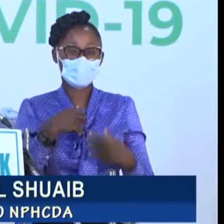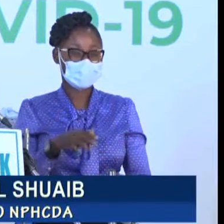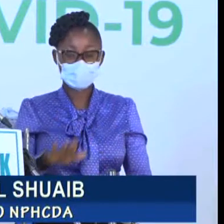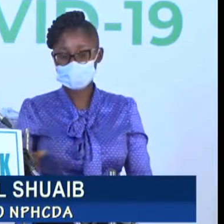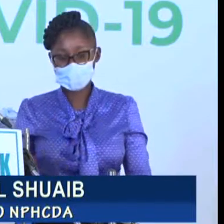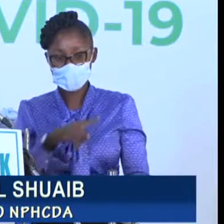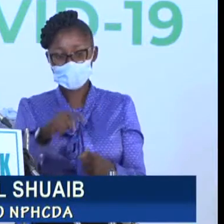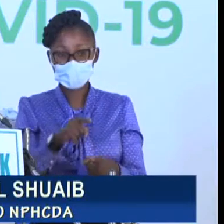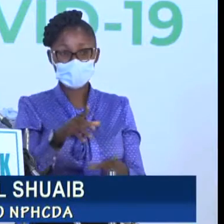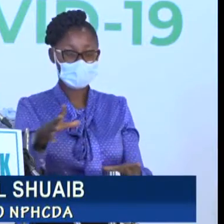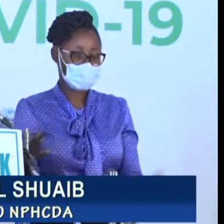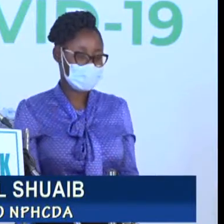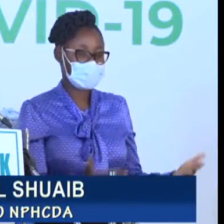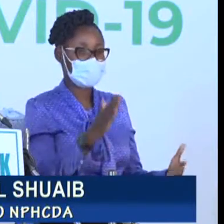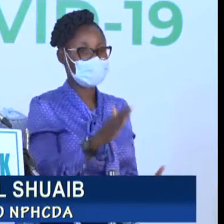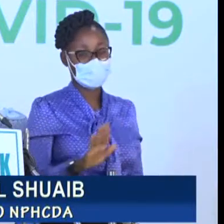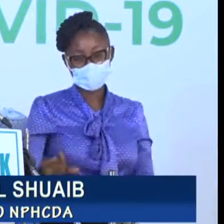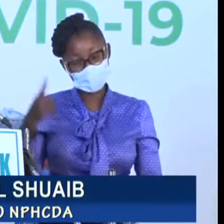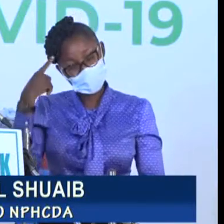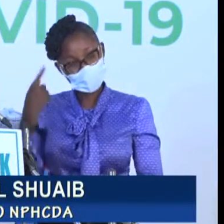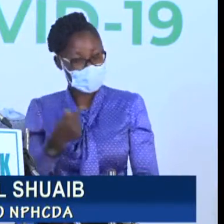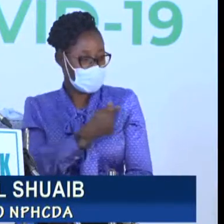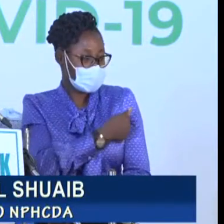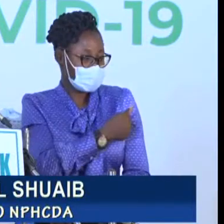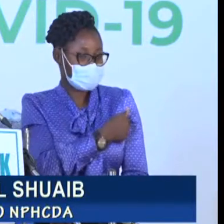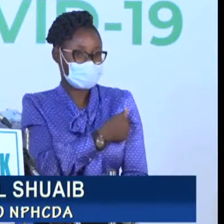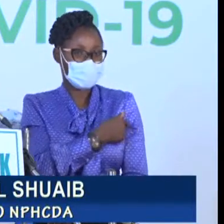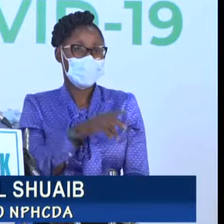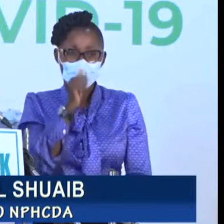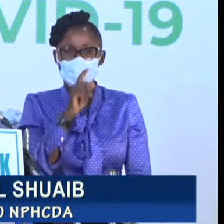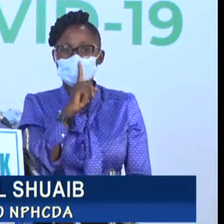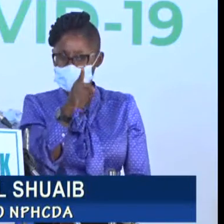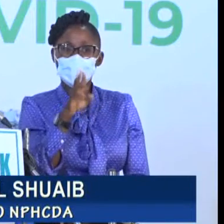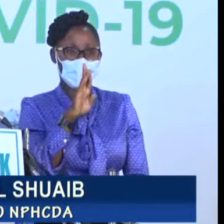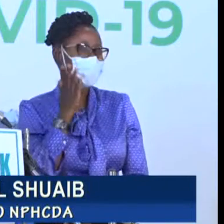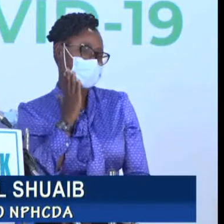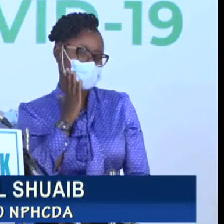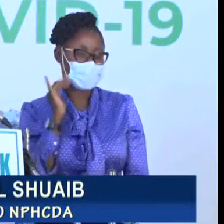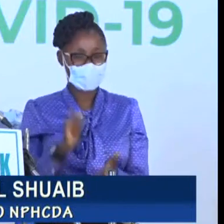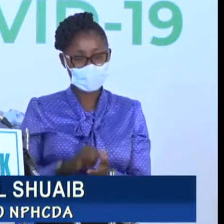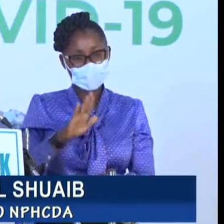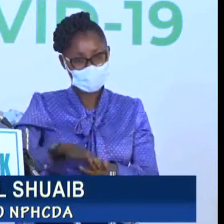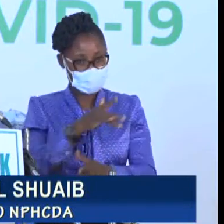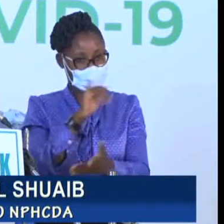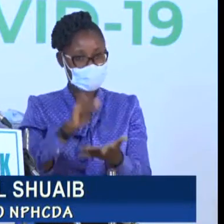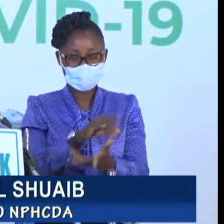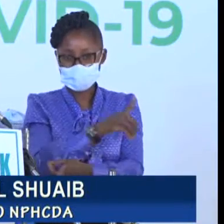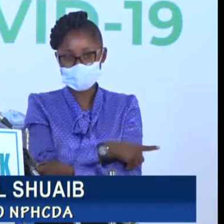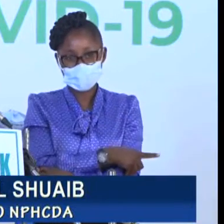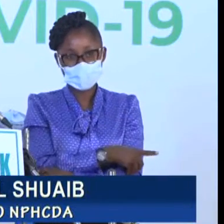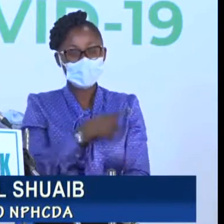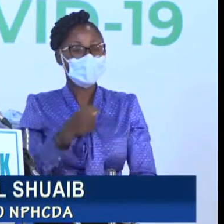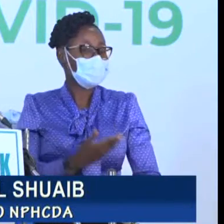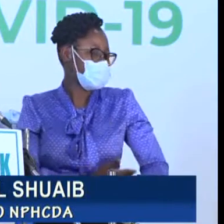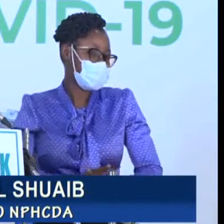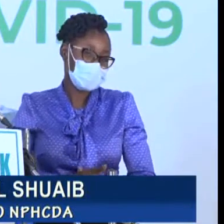take your kids to the health facility for vaccination, I'm sure you are familiar with the fact that on that day, the kid,